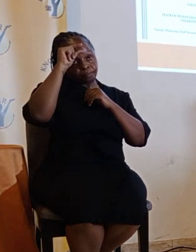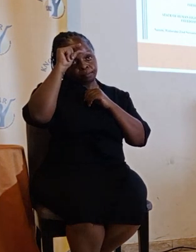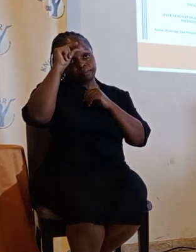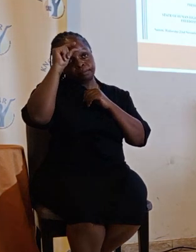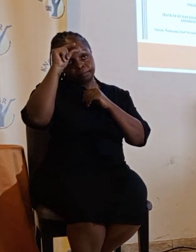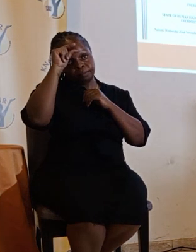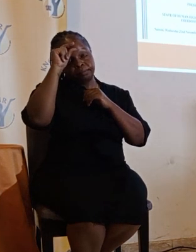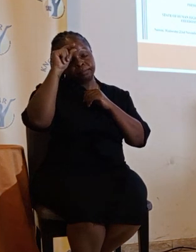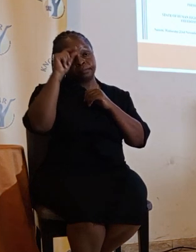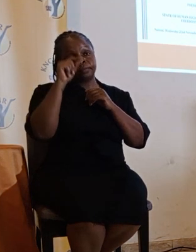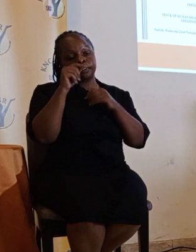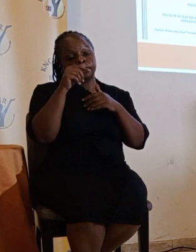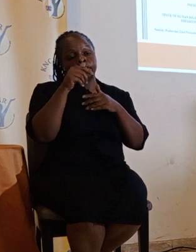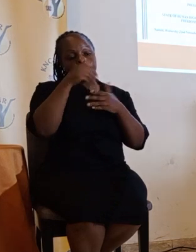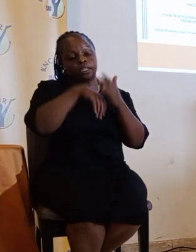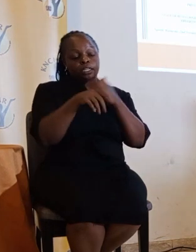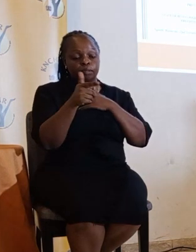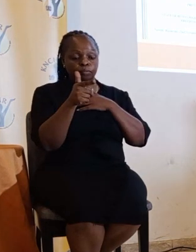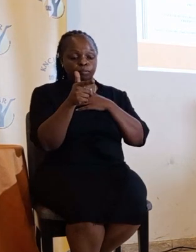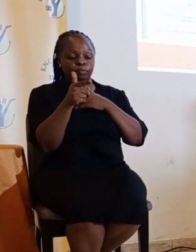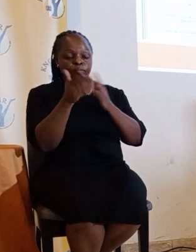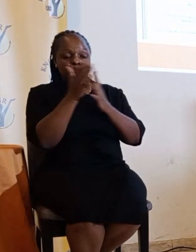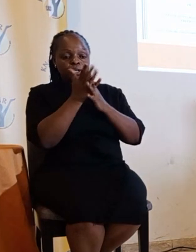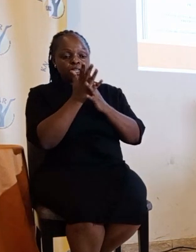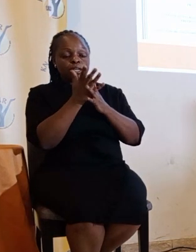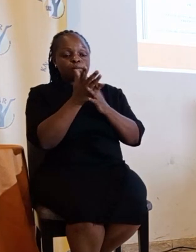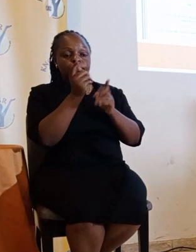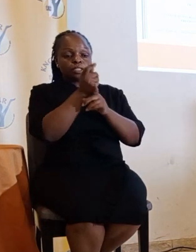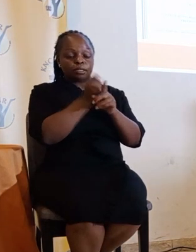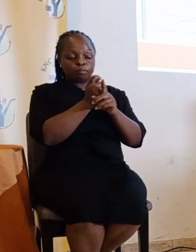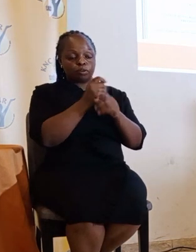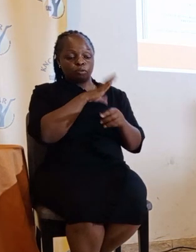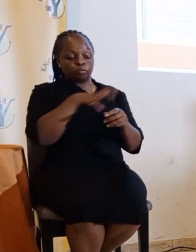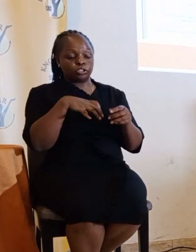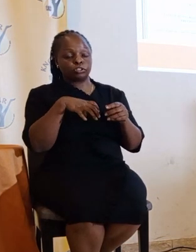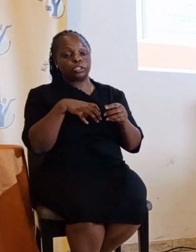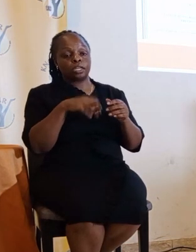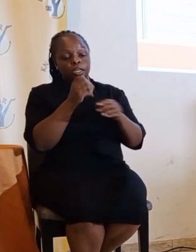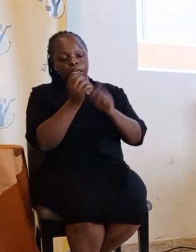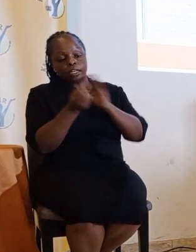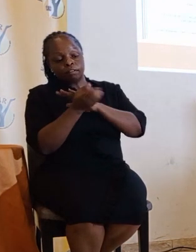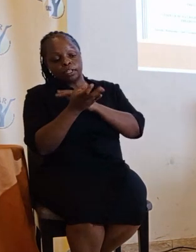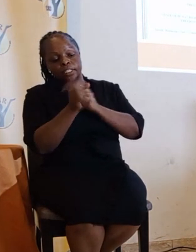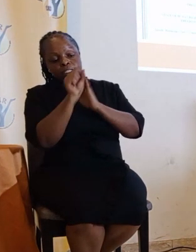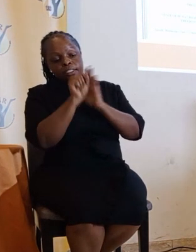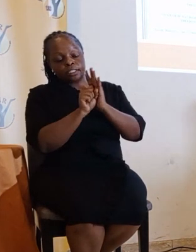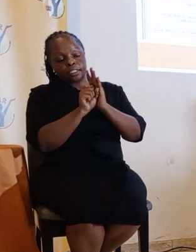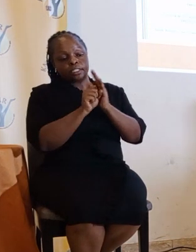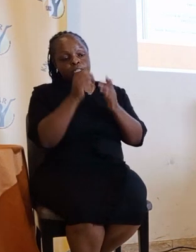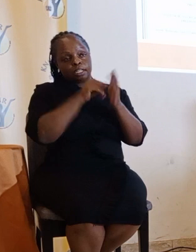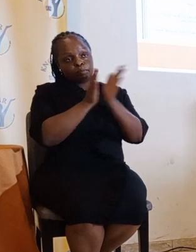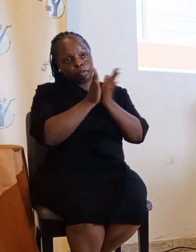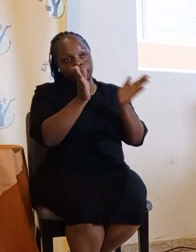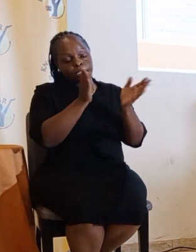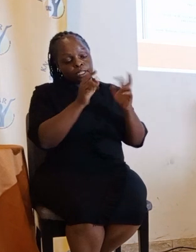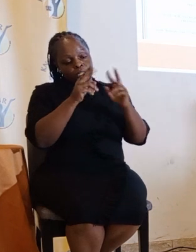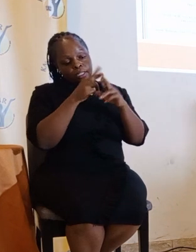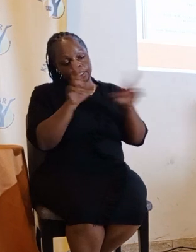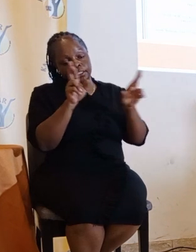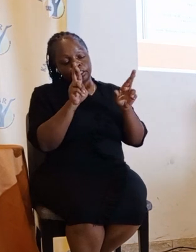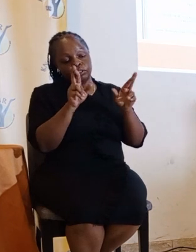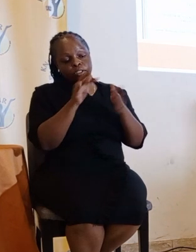lab. In the medium term, the Commission advises the state to invest in public rescue centers and safe houses